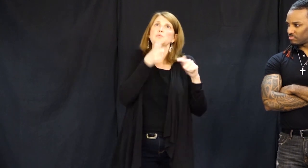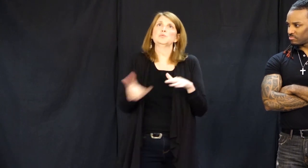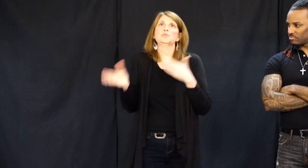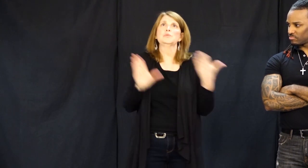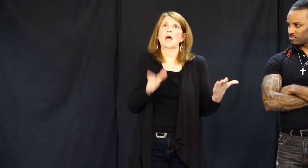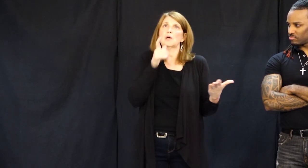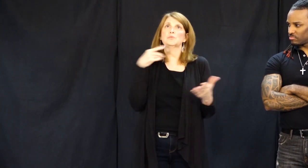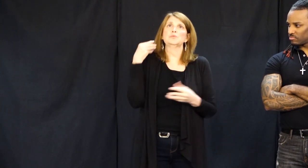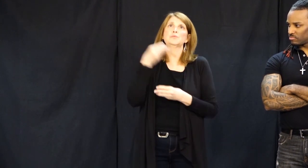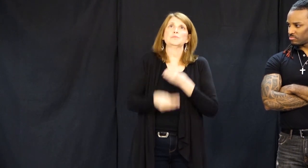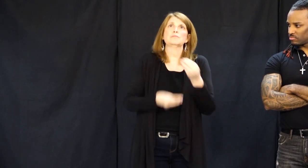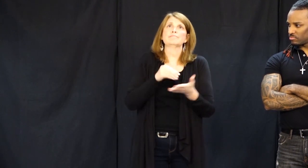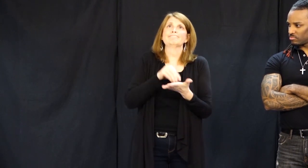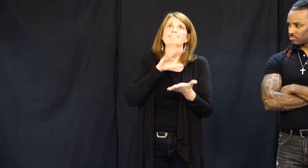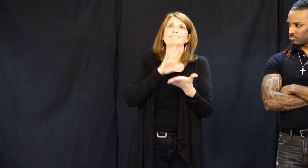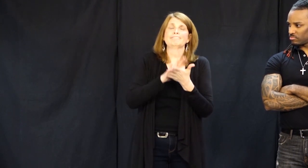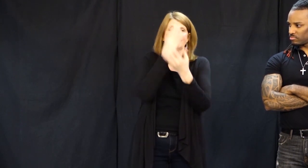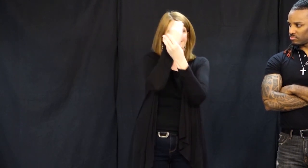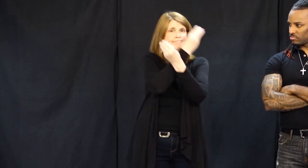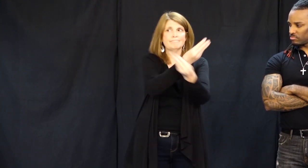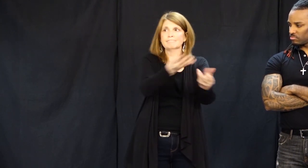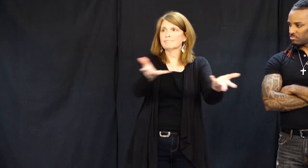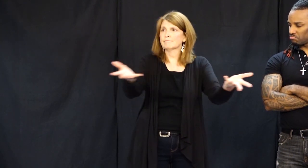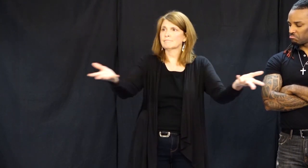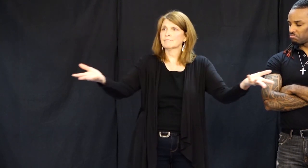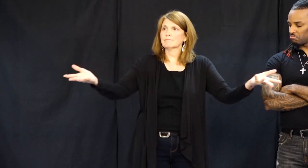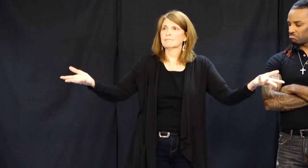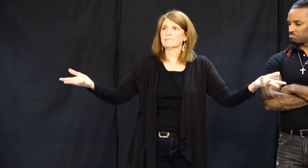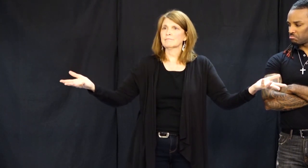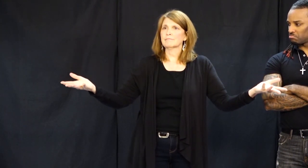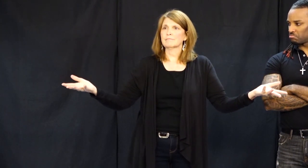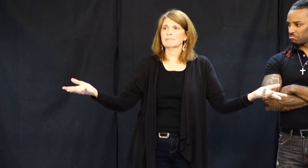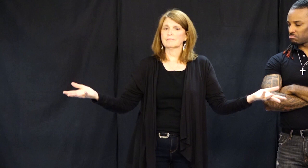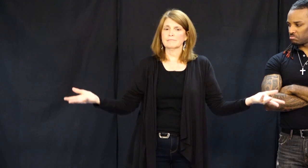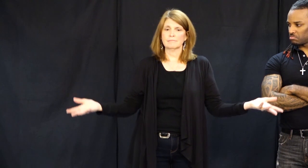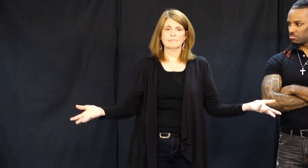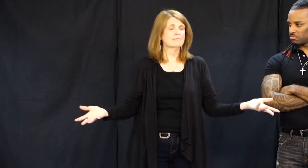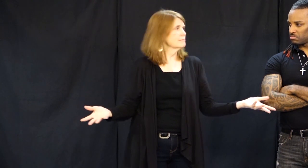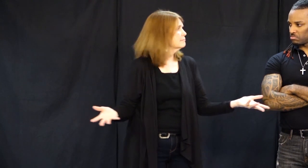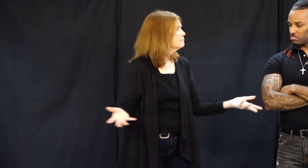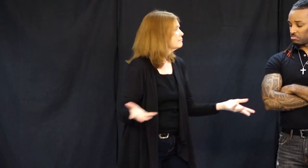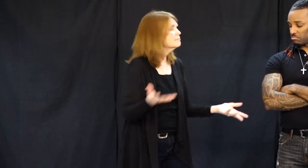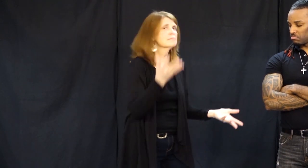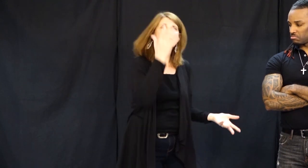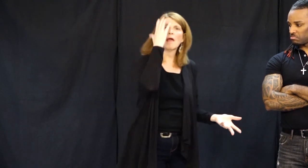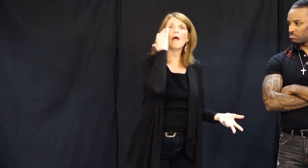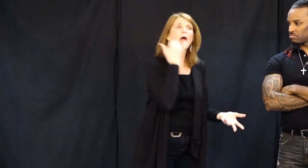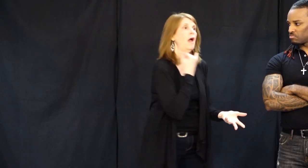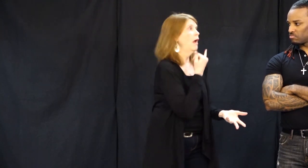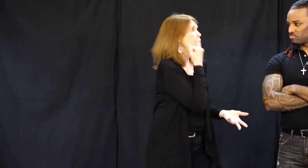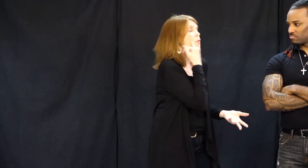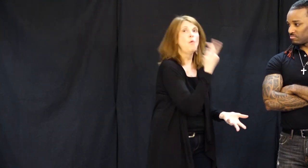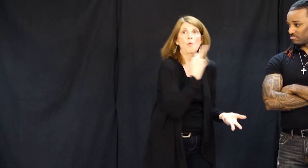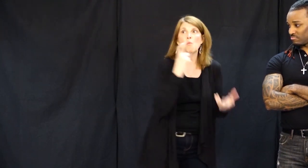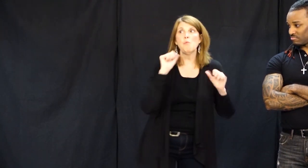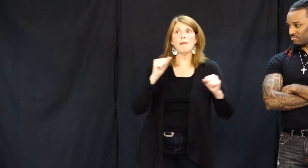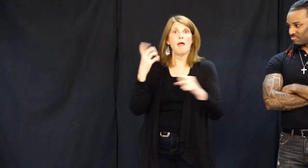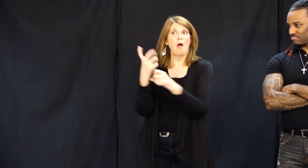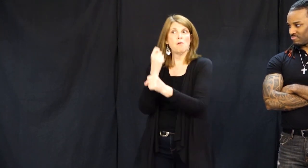who dies, who tells your story? I know that we can win. I know that